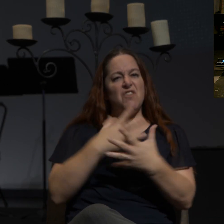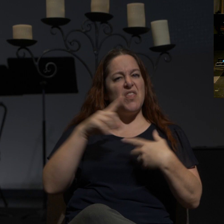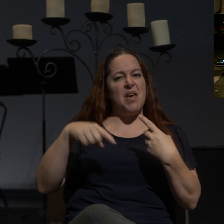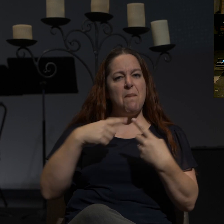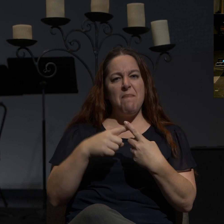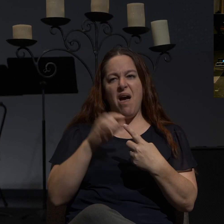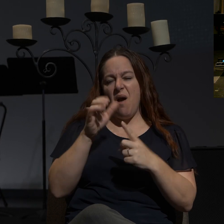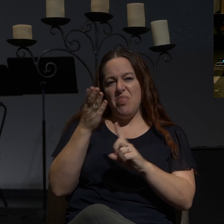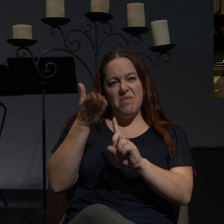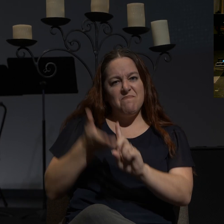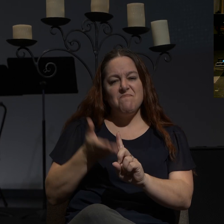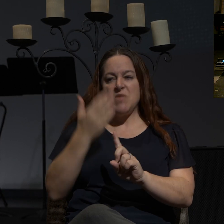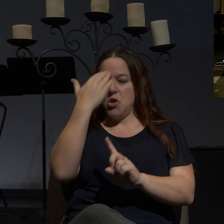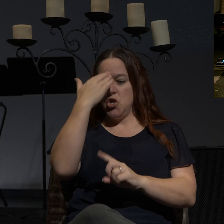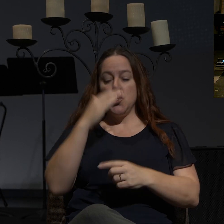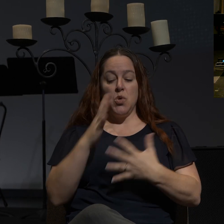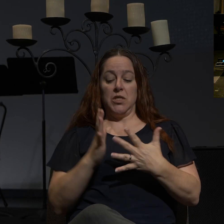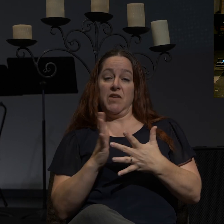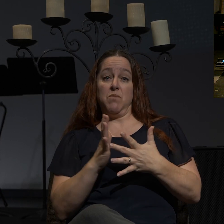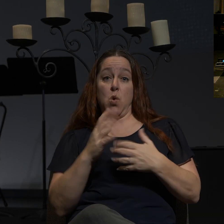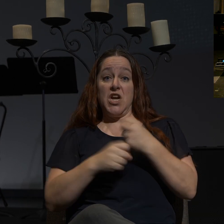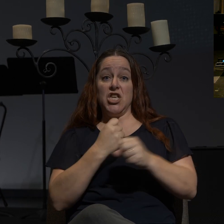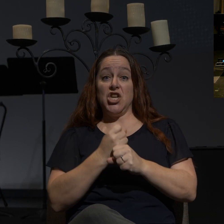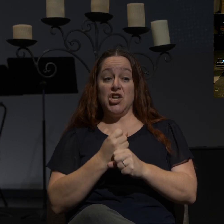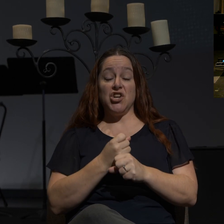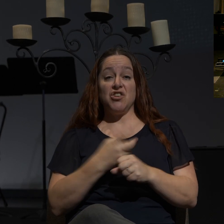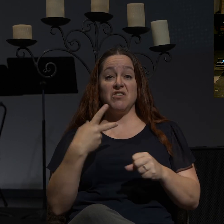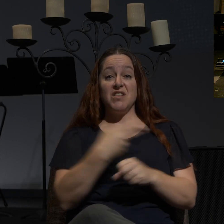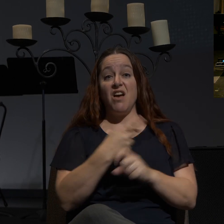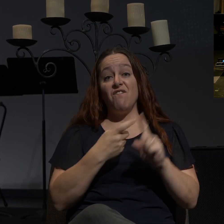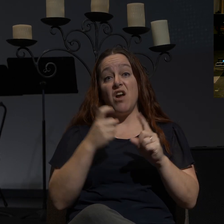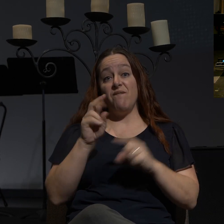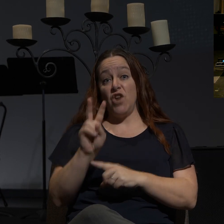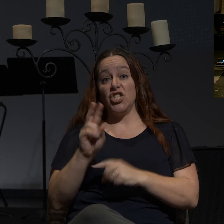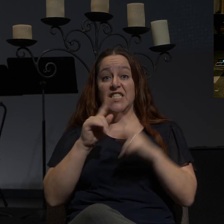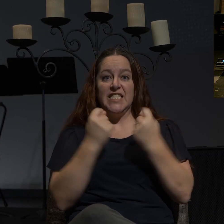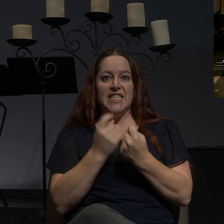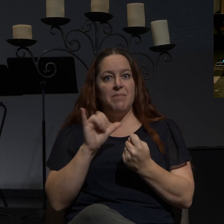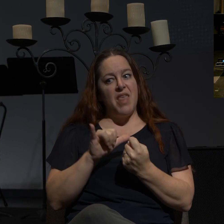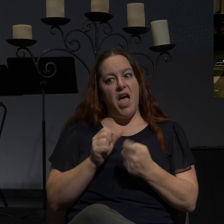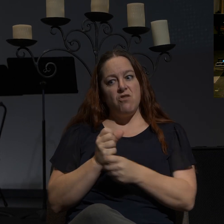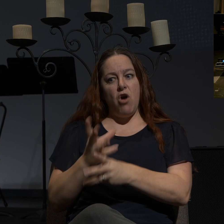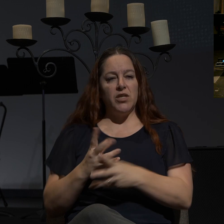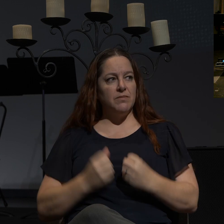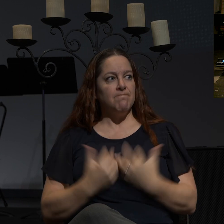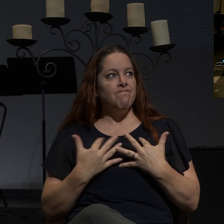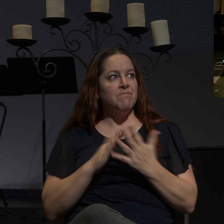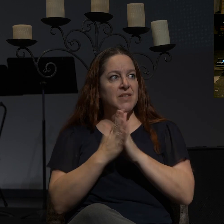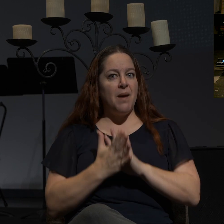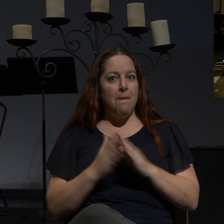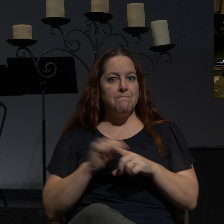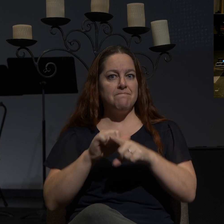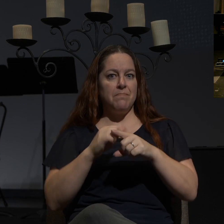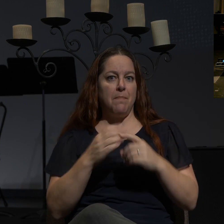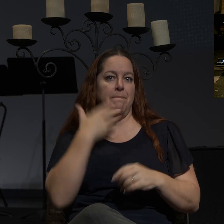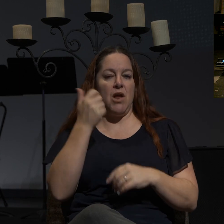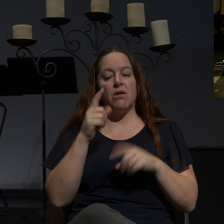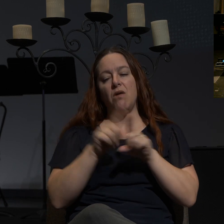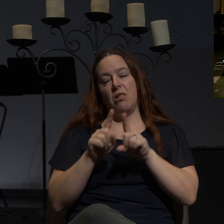Jordan. I knew that his sophomore year in high school, he got cut from the varsity team, and that got him really inspired to become better. He also grew like